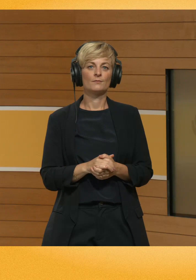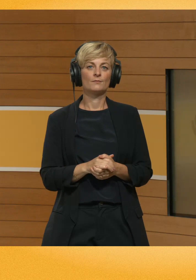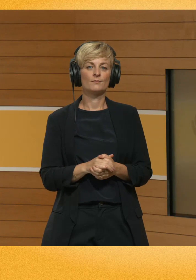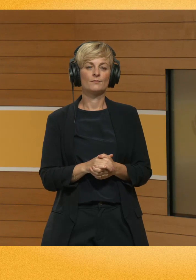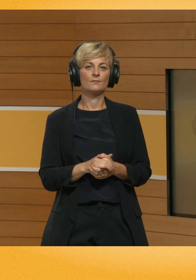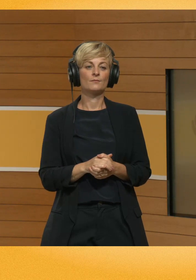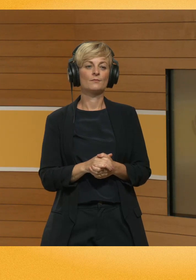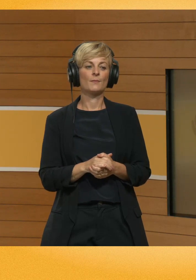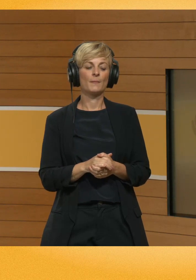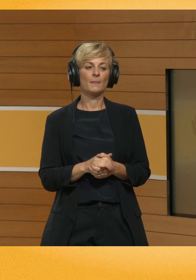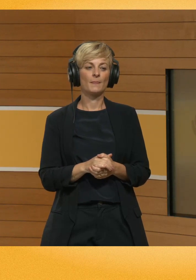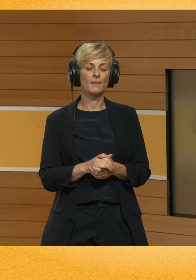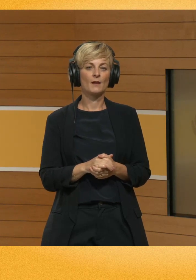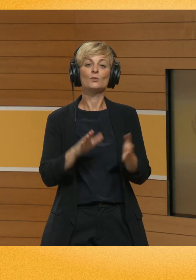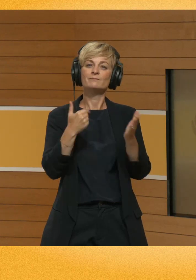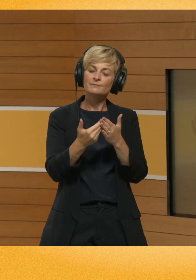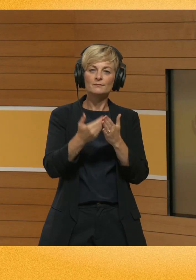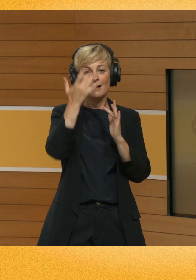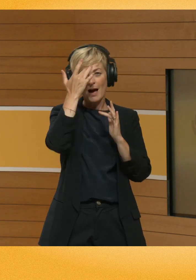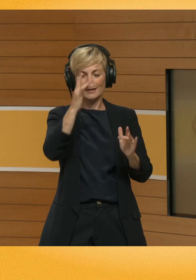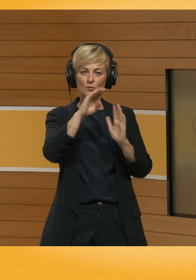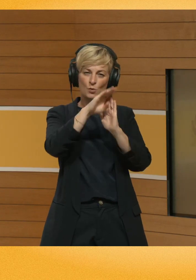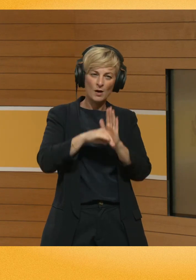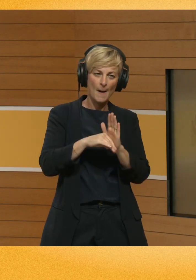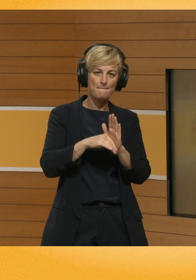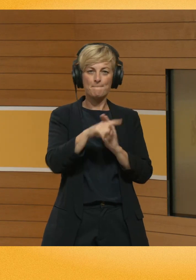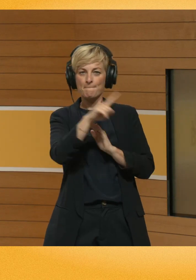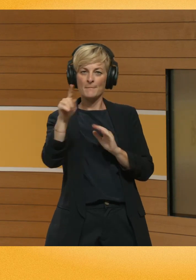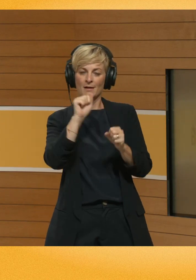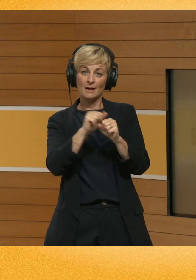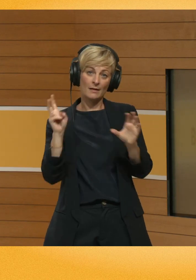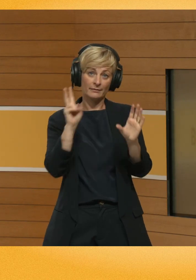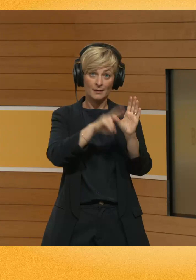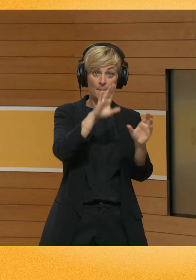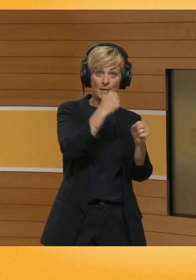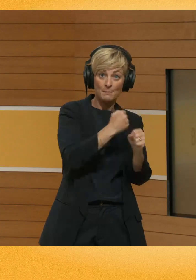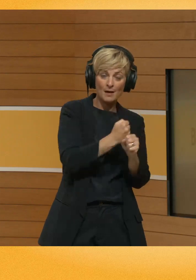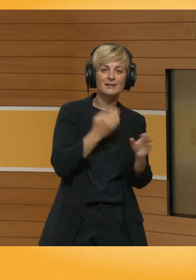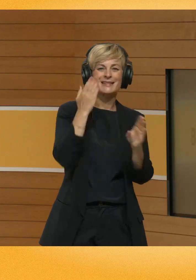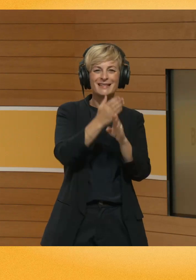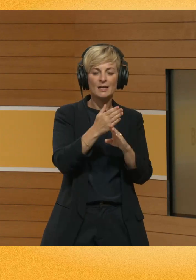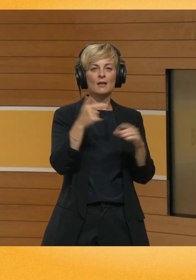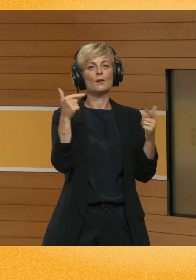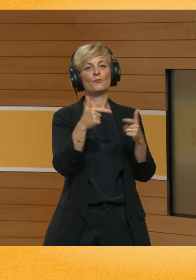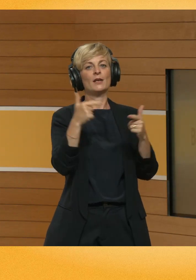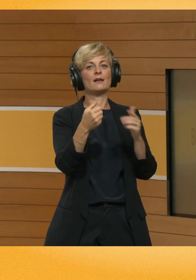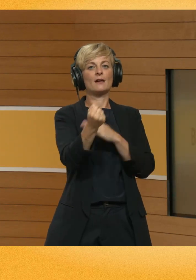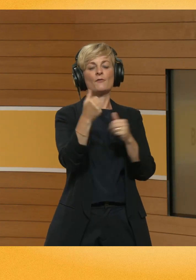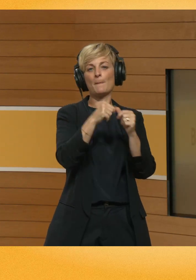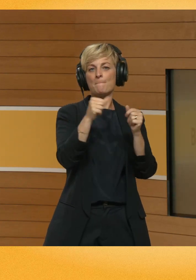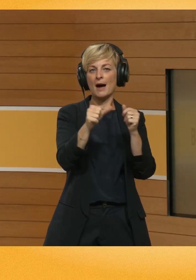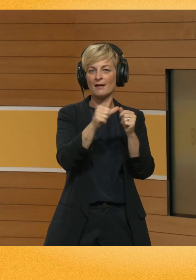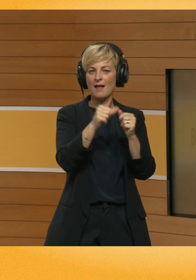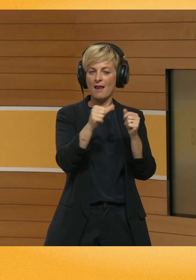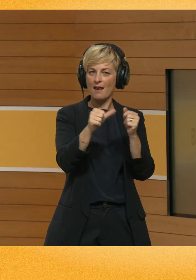shortage and high turnover rates. So Magnet is really about becoming better, not obtaining the status quo. So once a